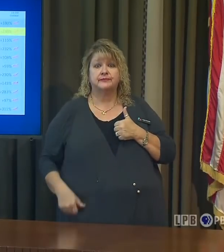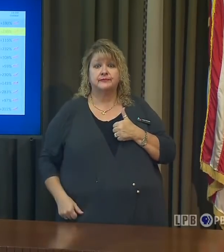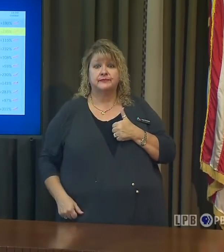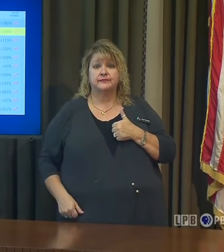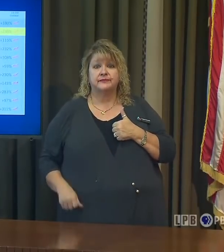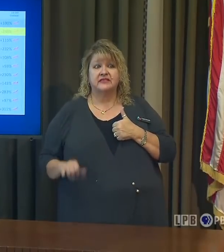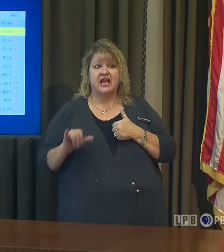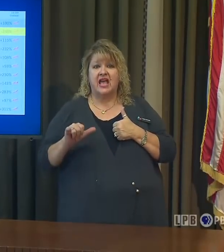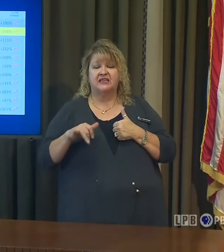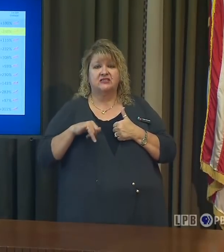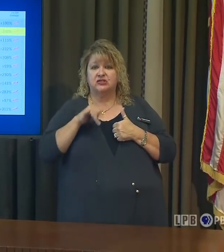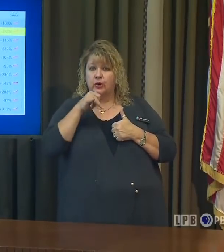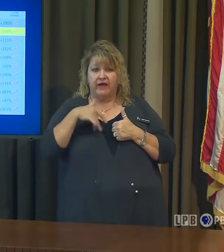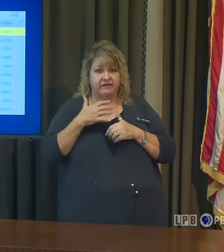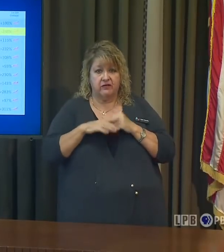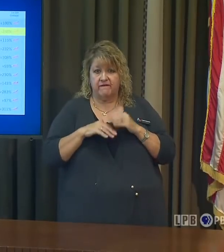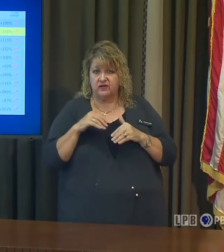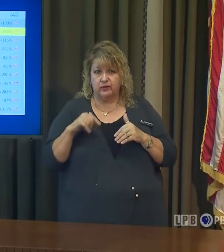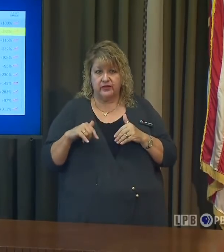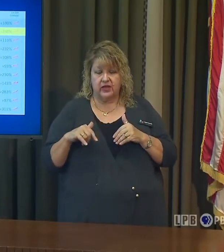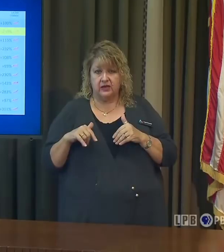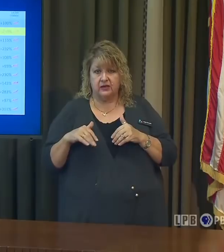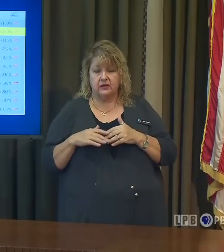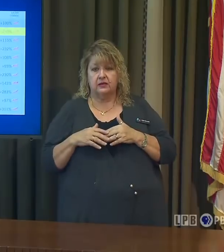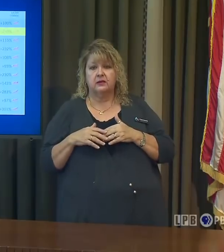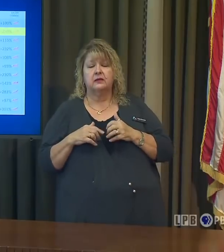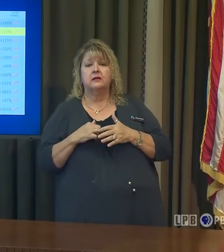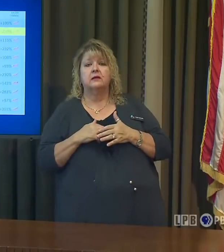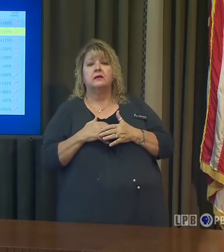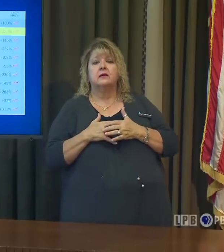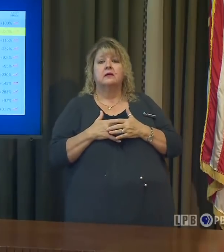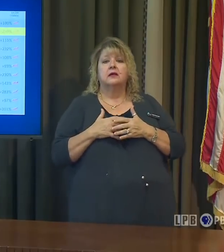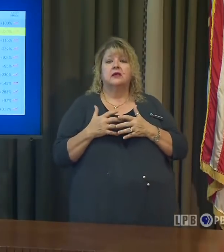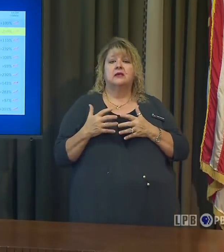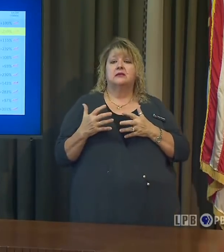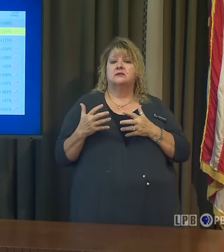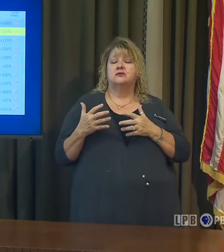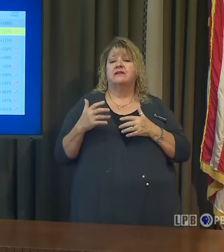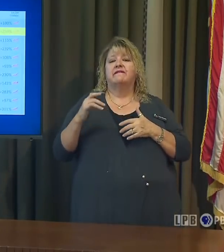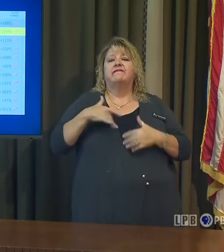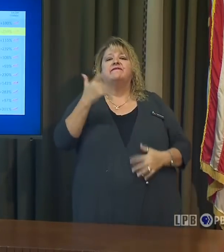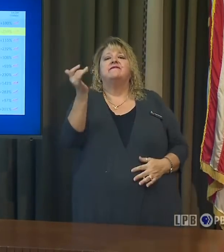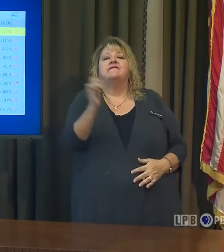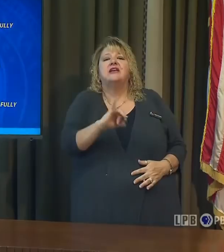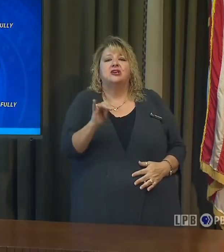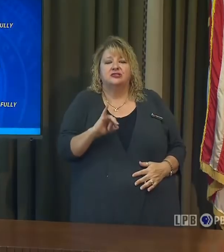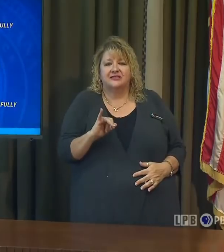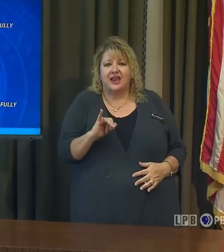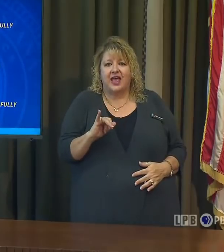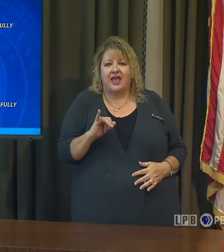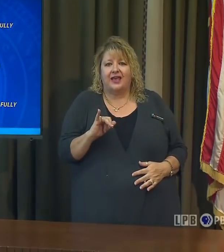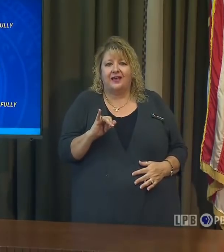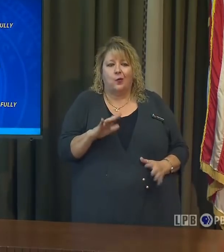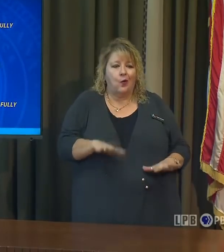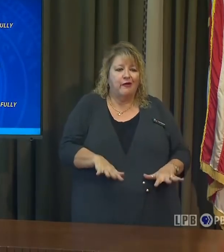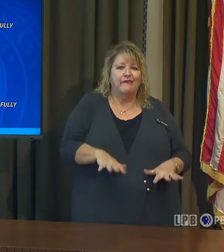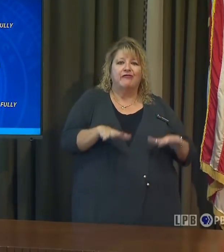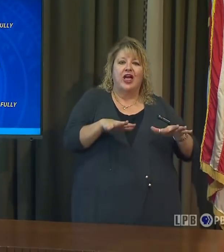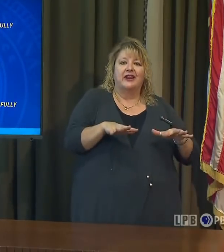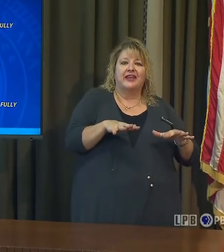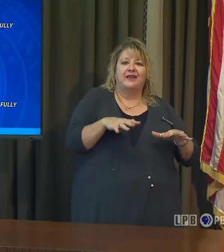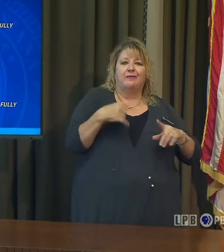great place for us to be. It is pouring down rain, and we're taking in water right now. I do want to talk about what we're